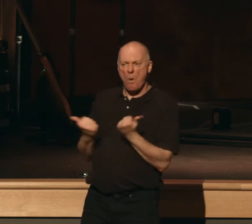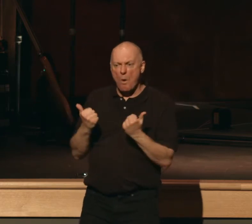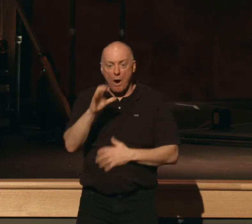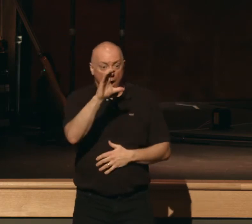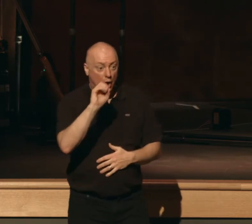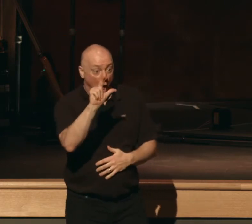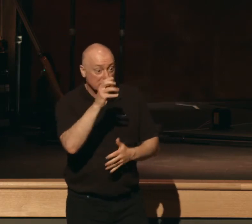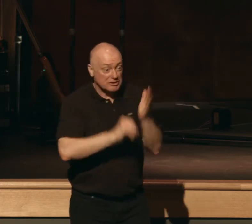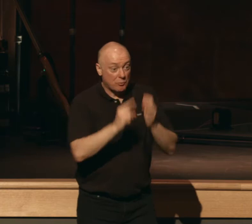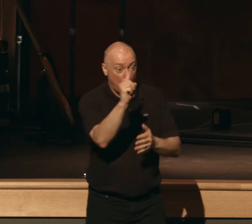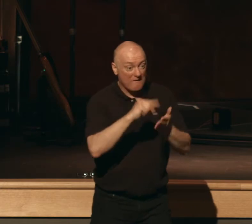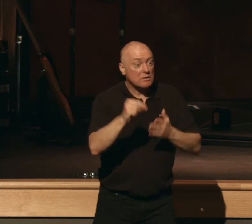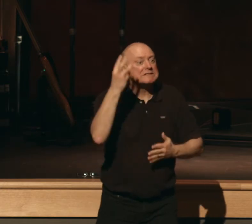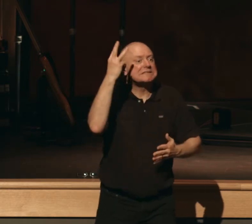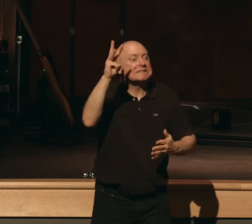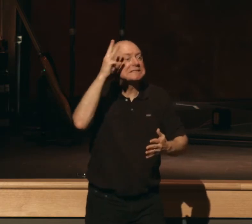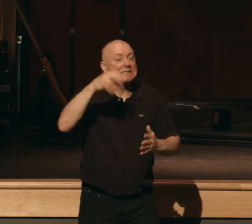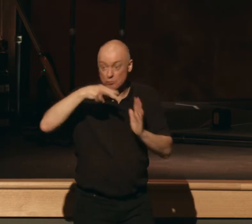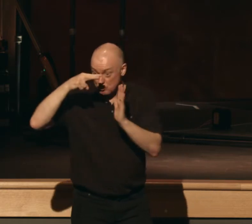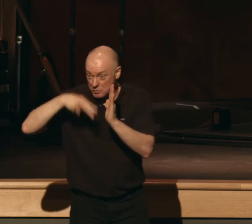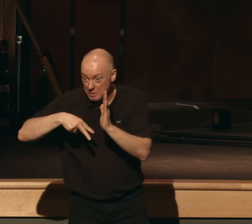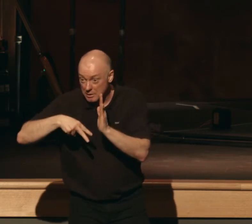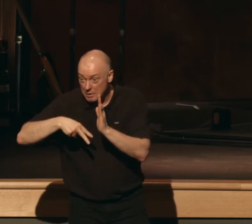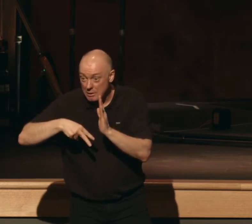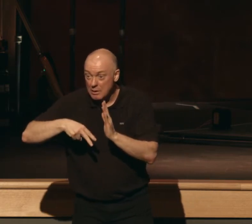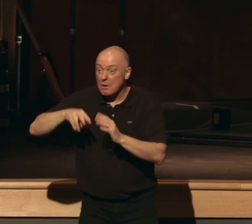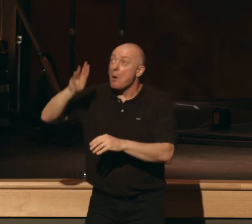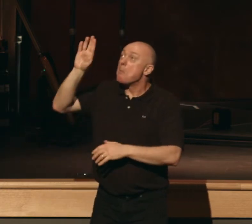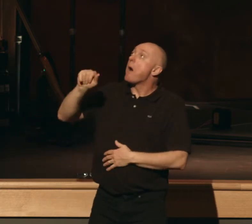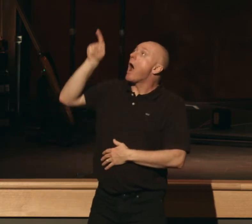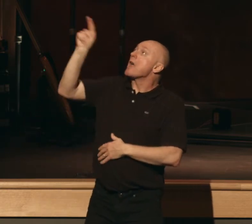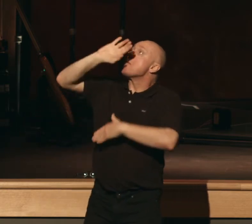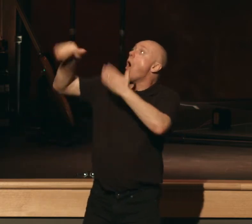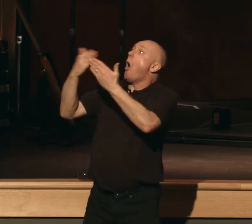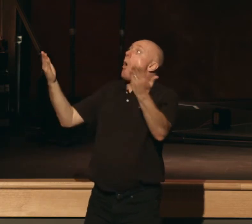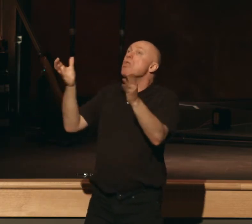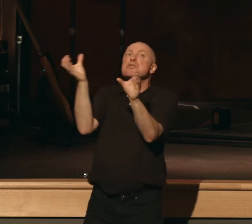Colossians 1:16. For by him all things were created,